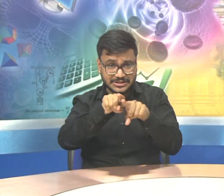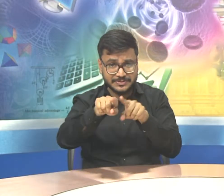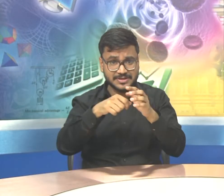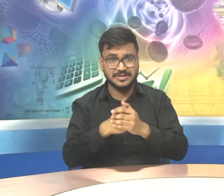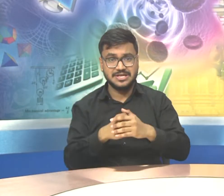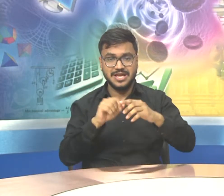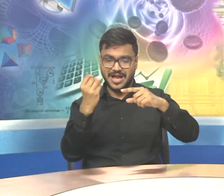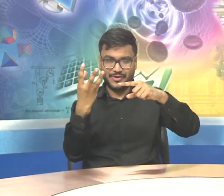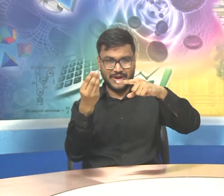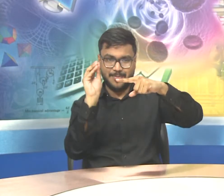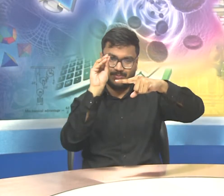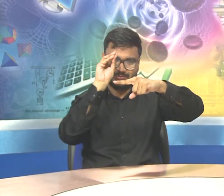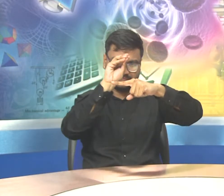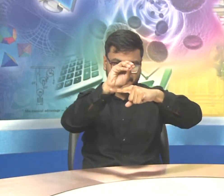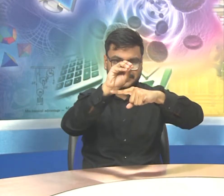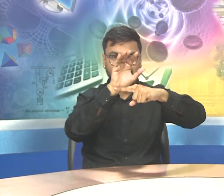So using the formula,